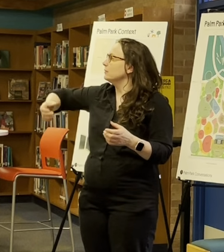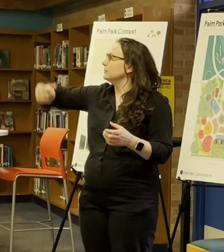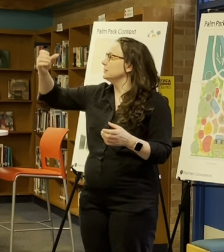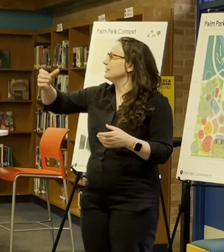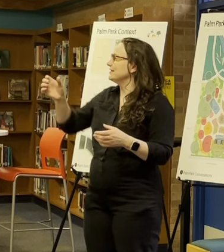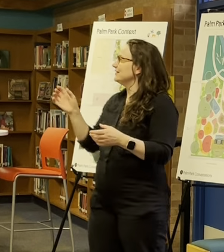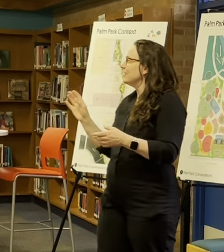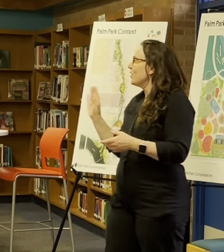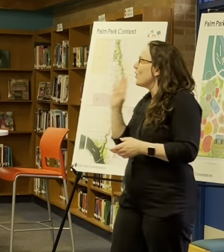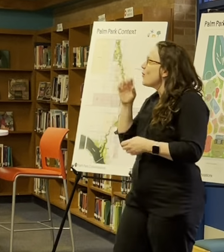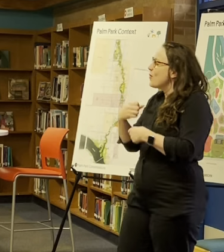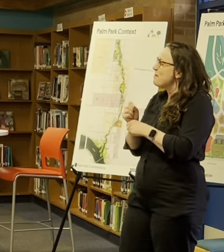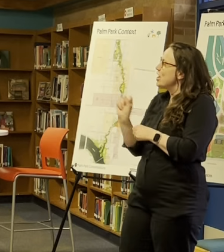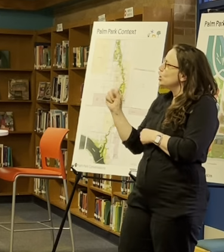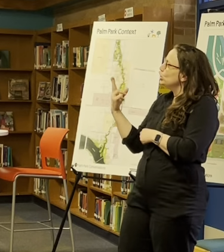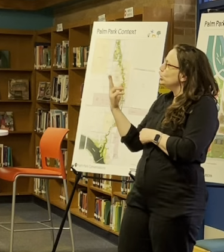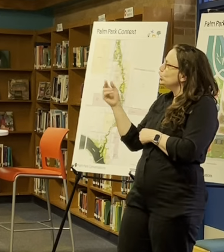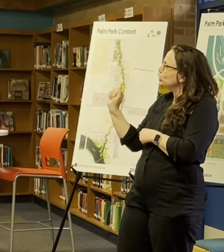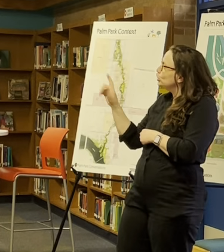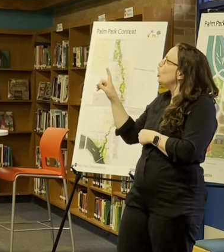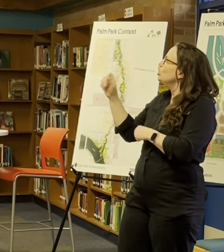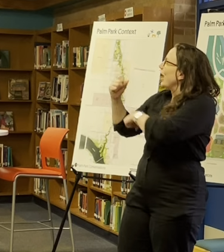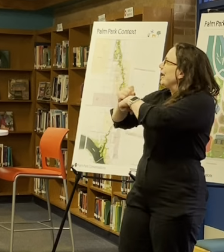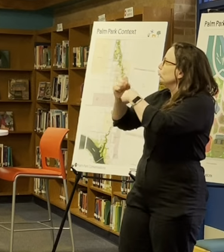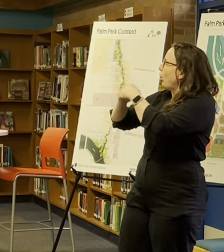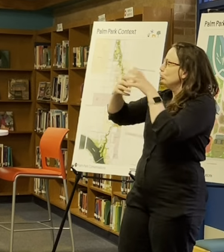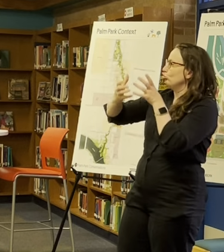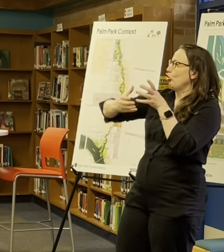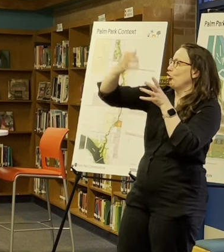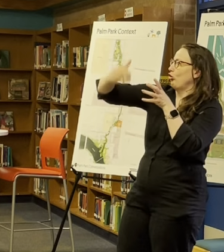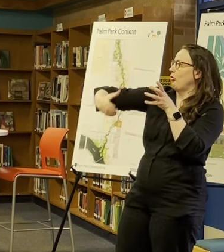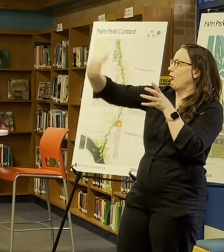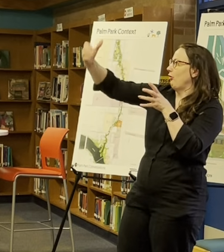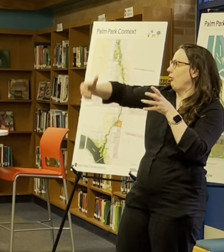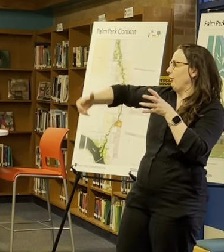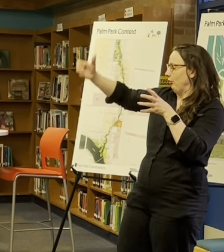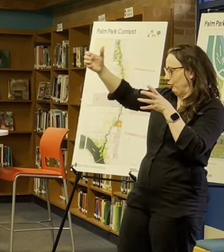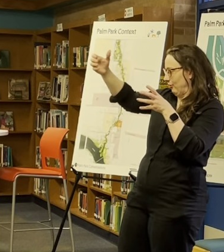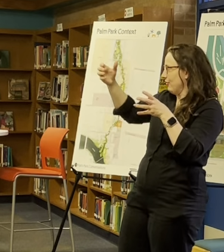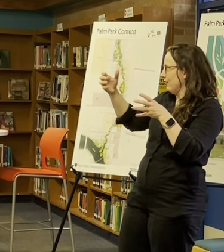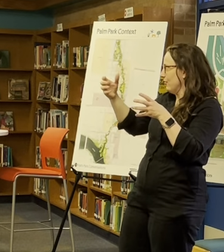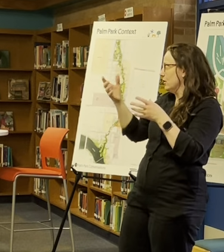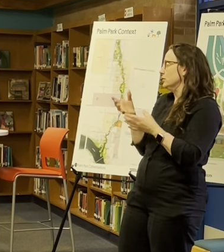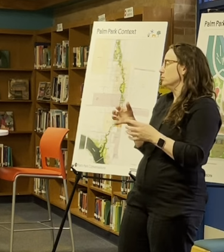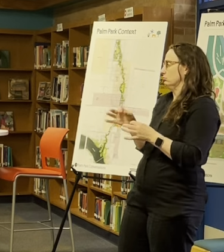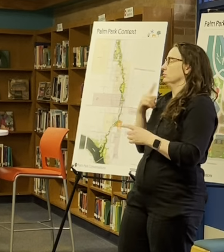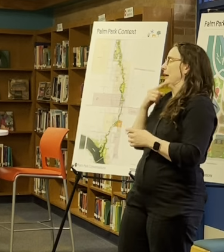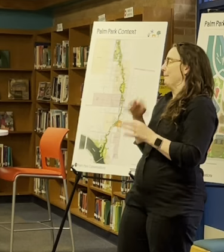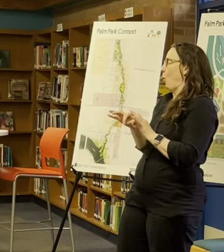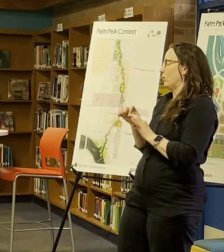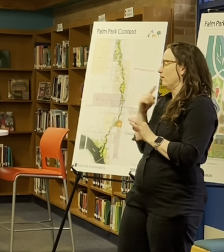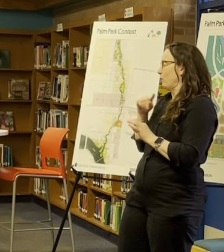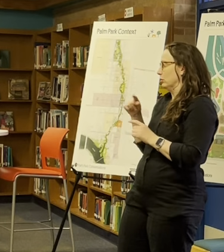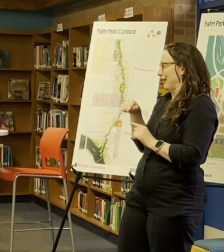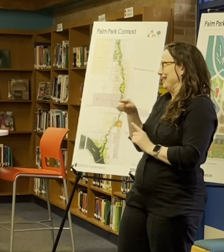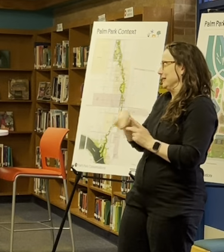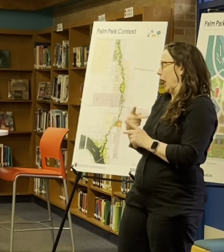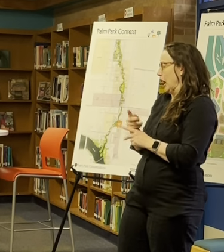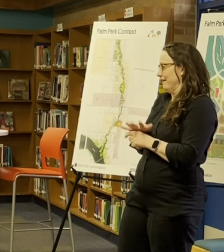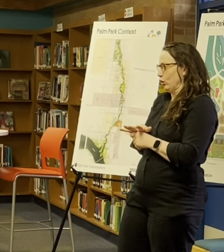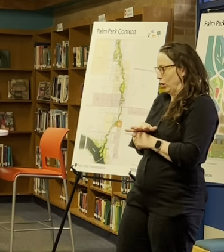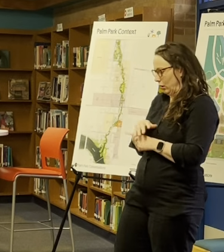structure. Shade is critically important in any park, especially a playscape like this.